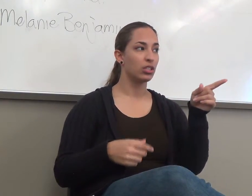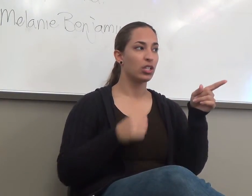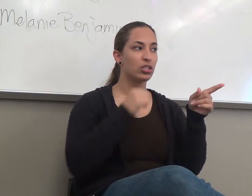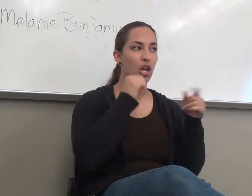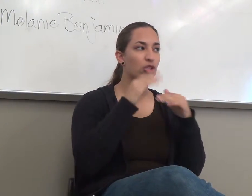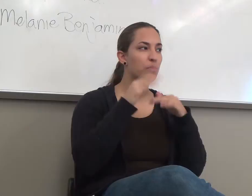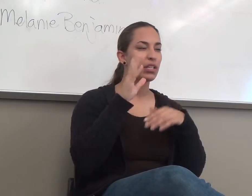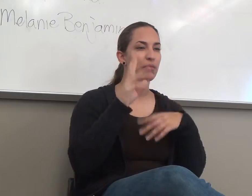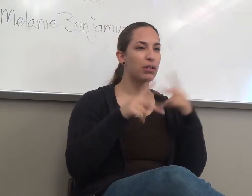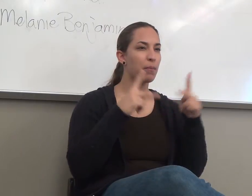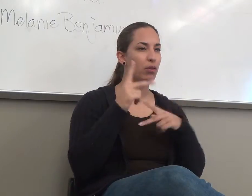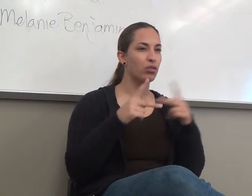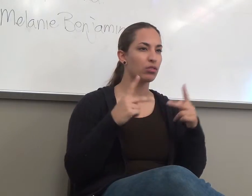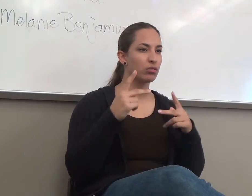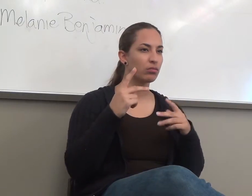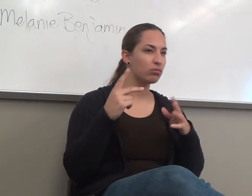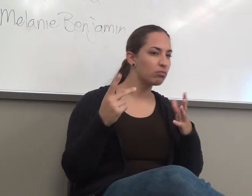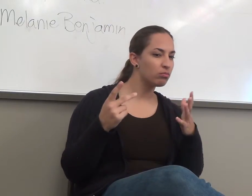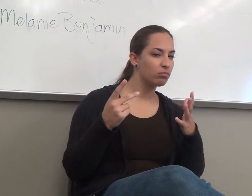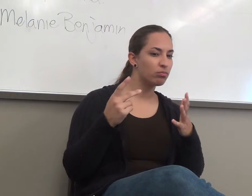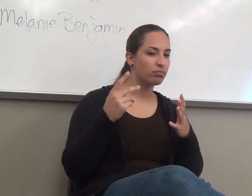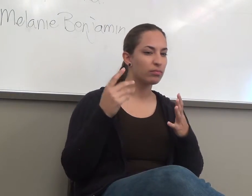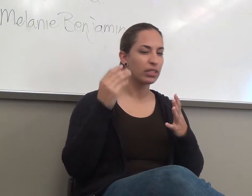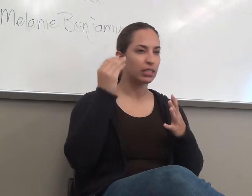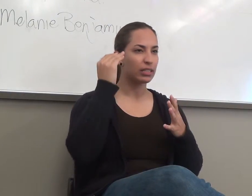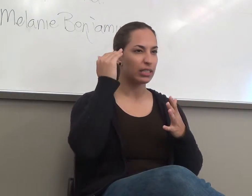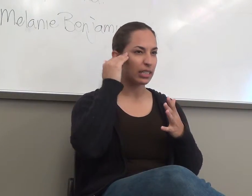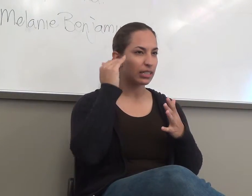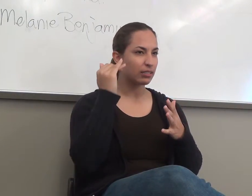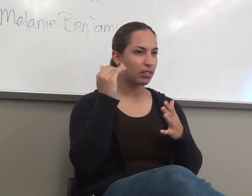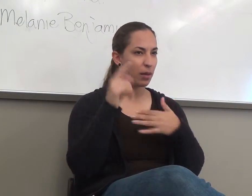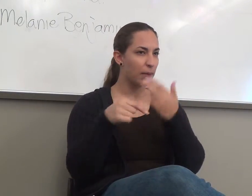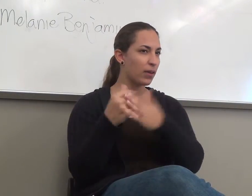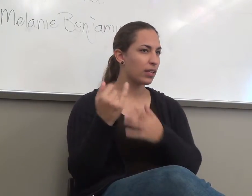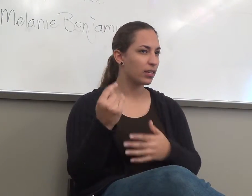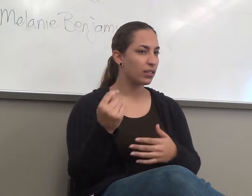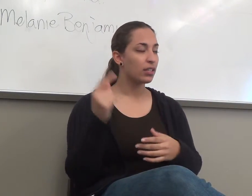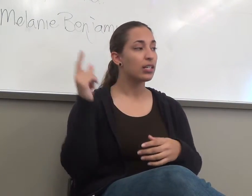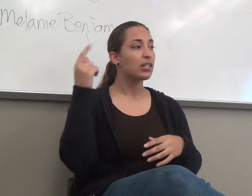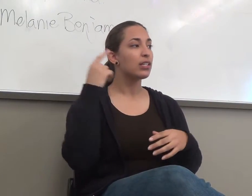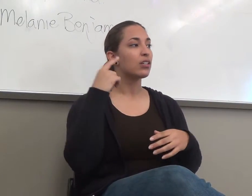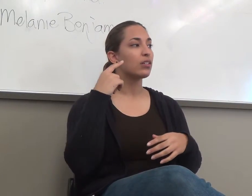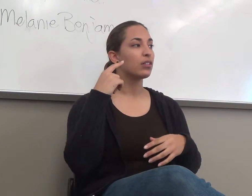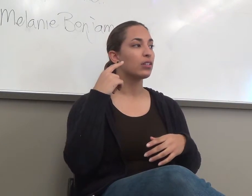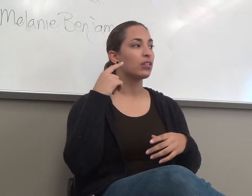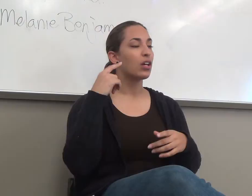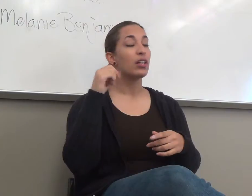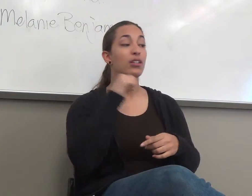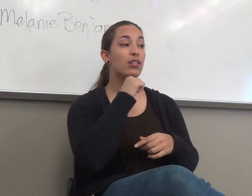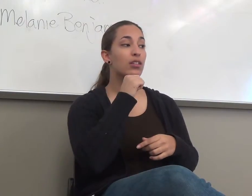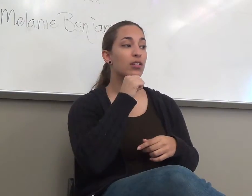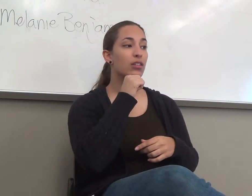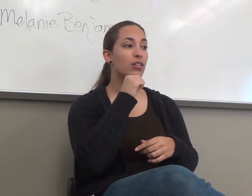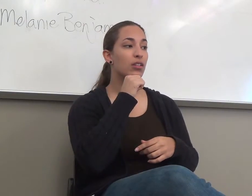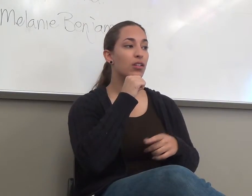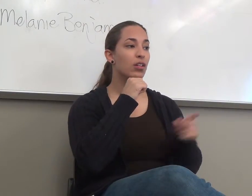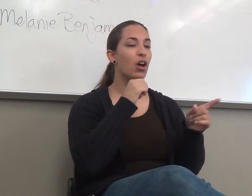Okay, yeah, it has something to do with this, right? It's disturbing, yeah, not all the people gave back the money.